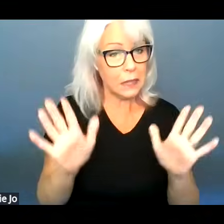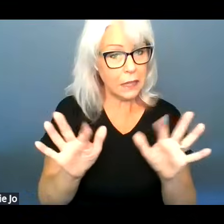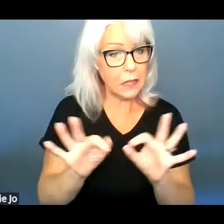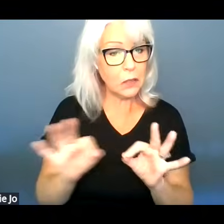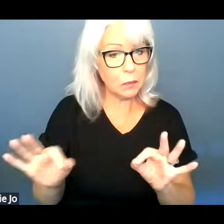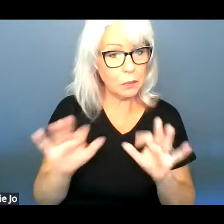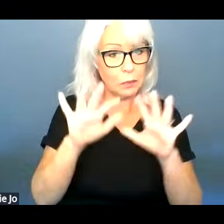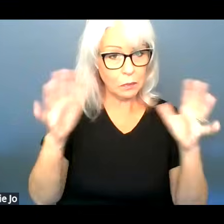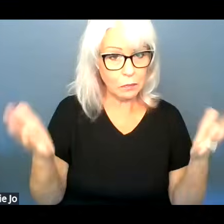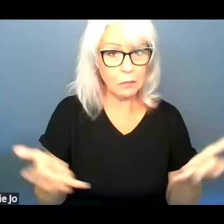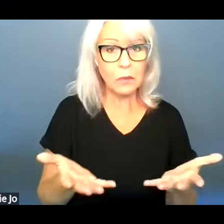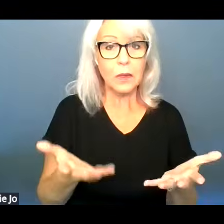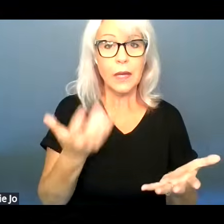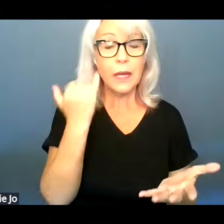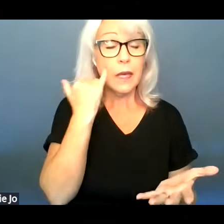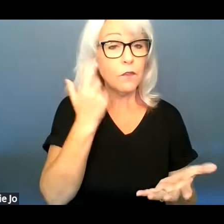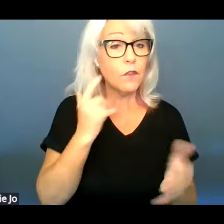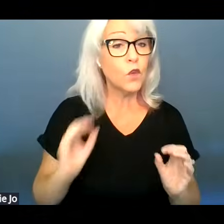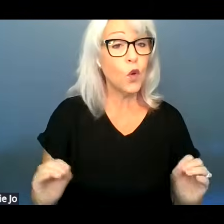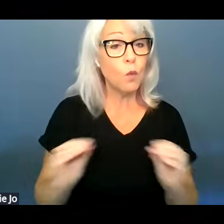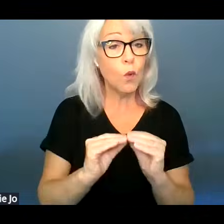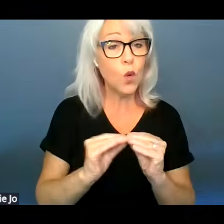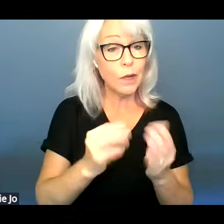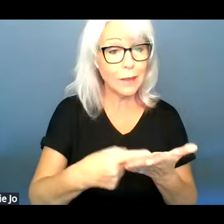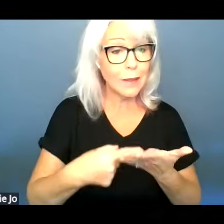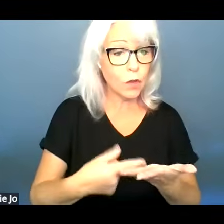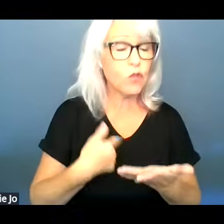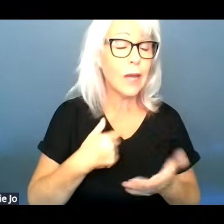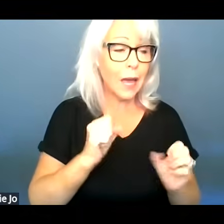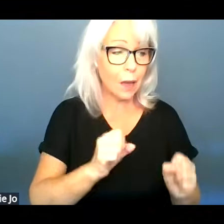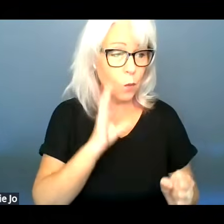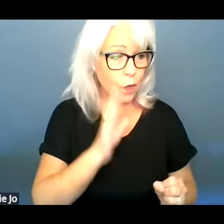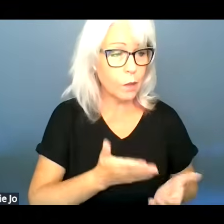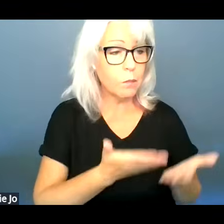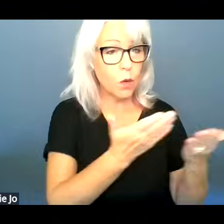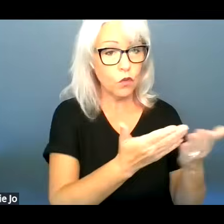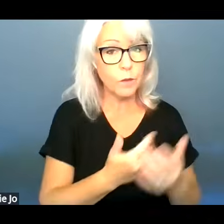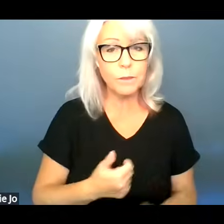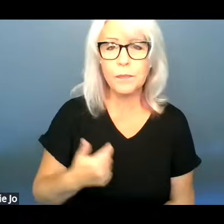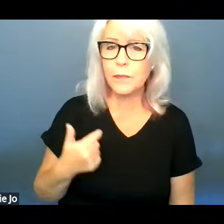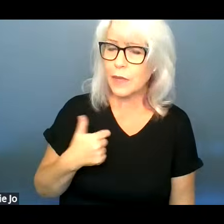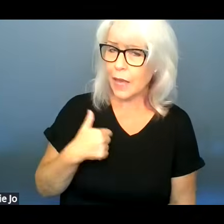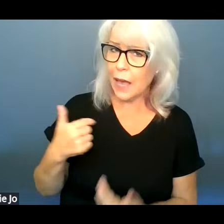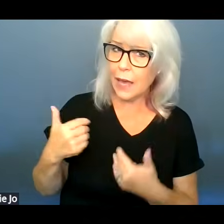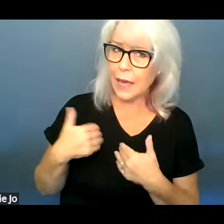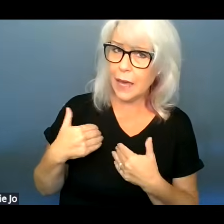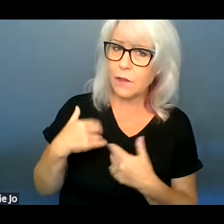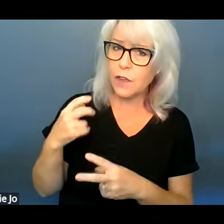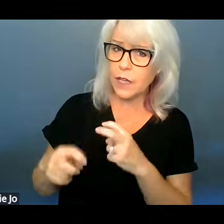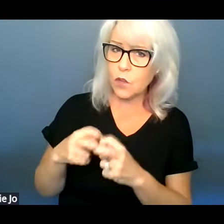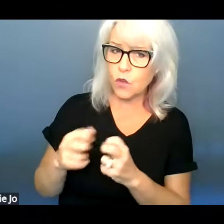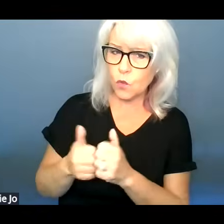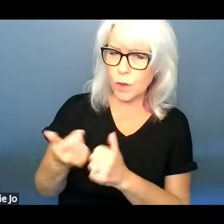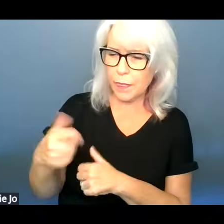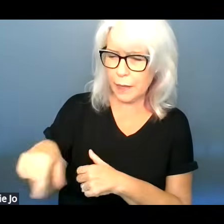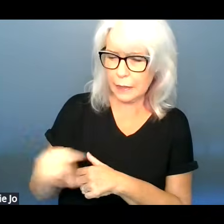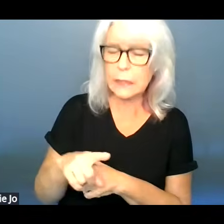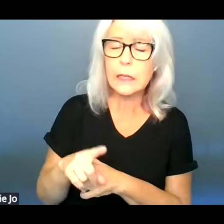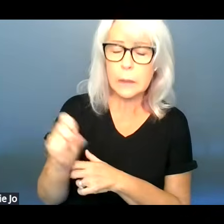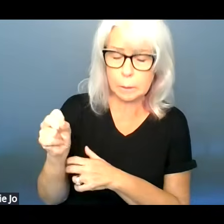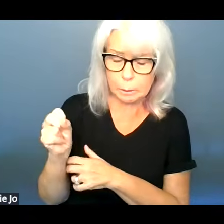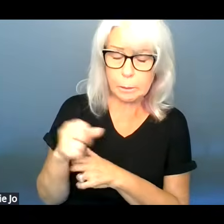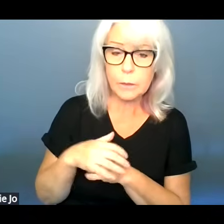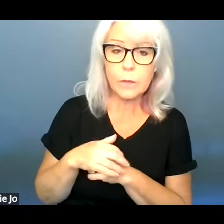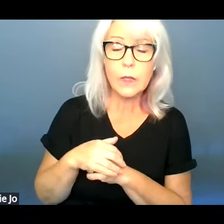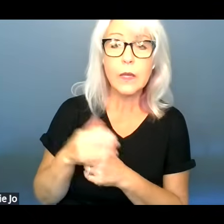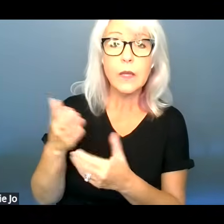no further discussion, then I will make a motion. I have an issue with it. So the factual